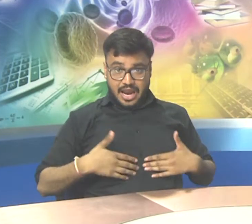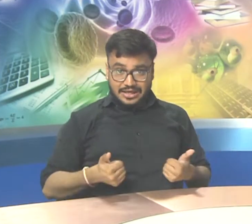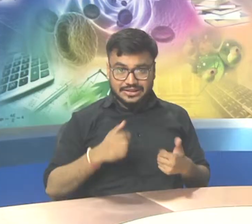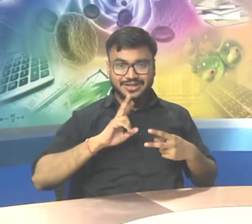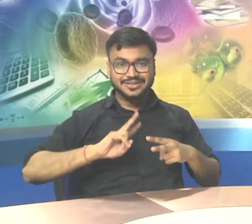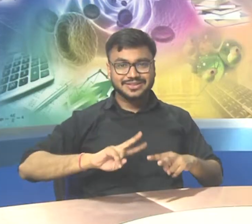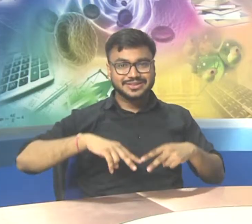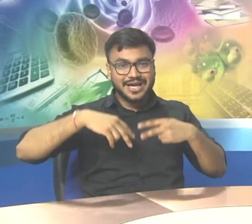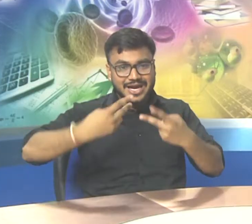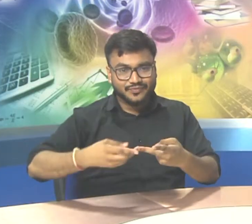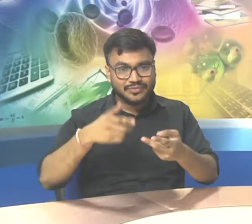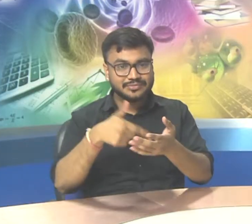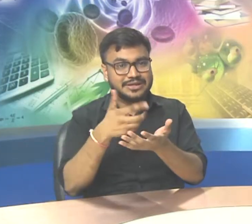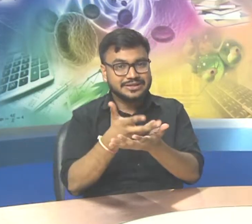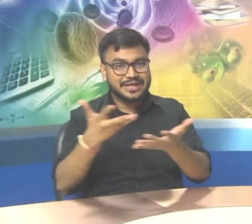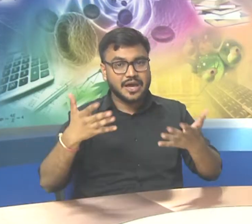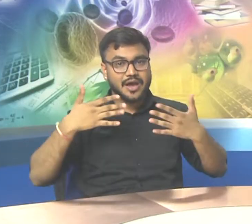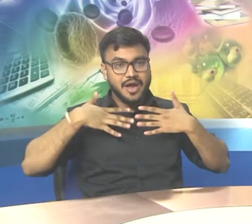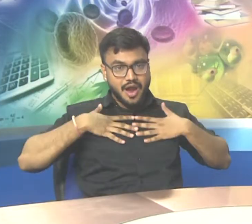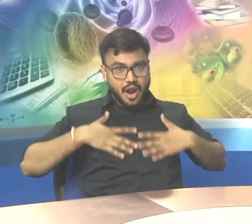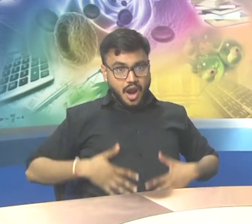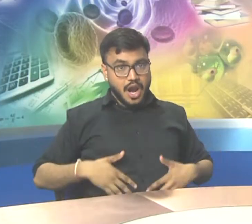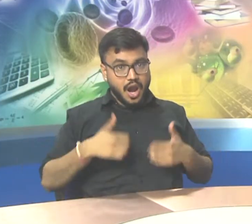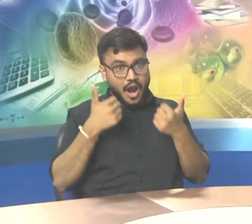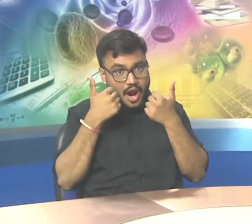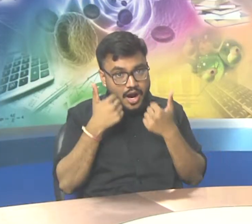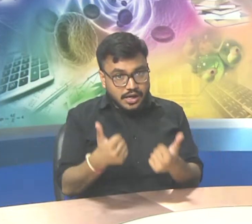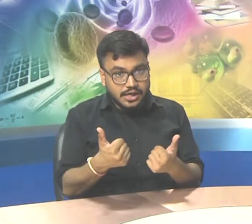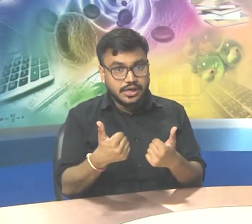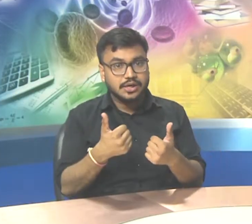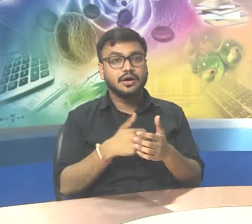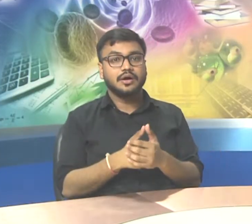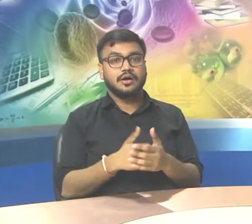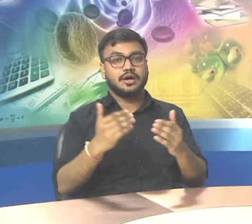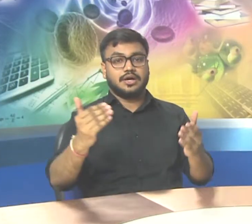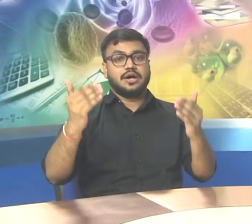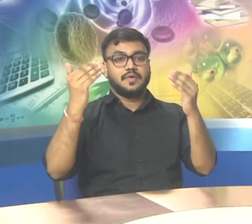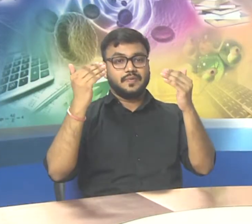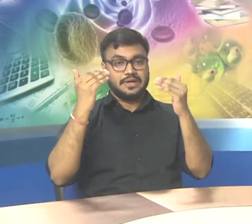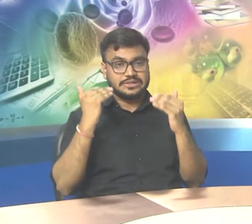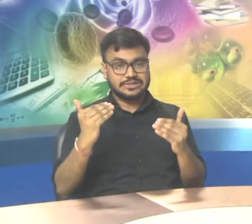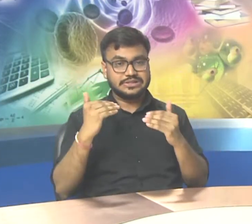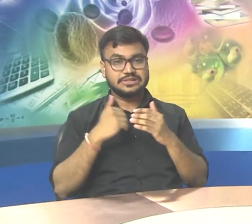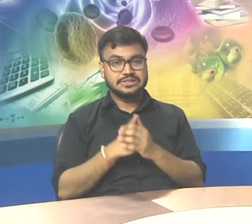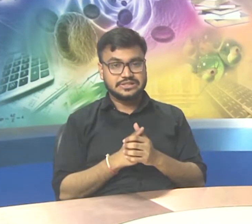Next, these nutrients are transported to all parts of the body.